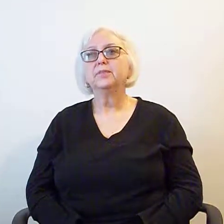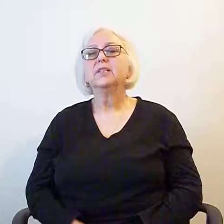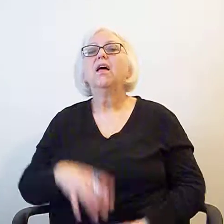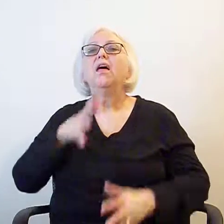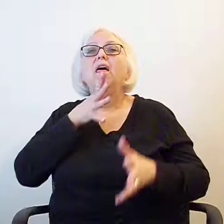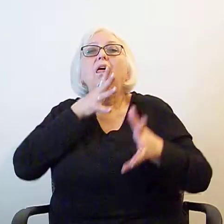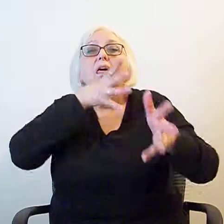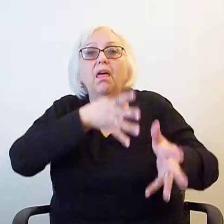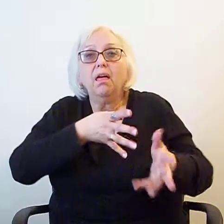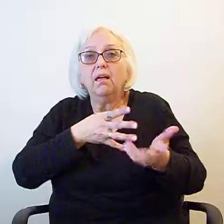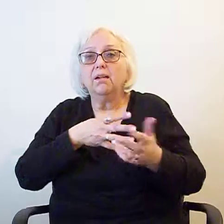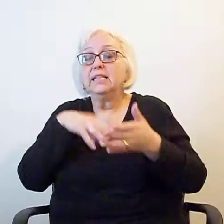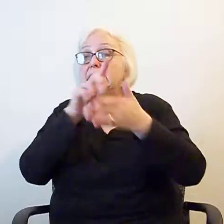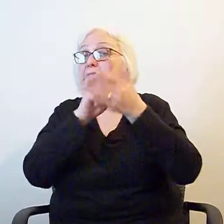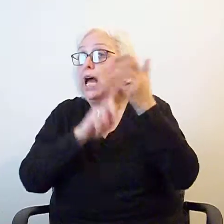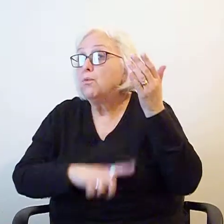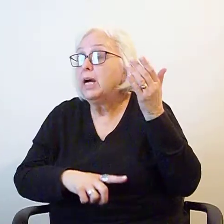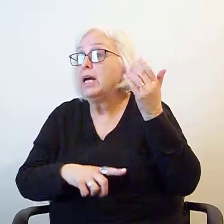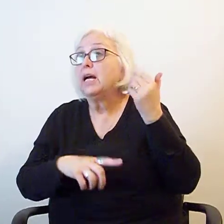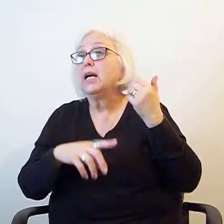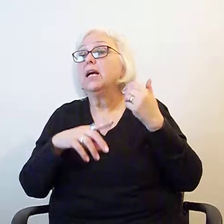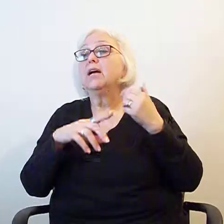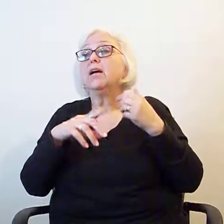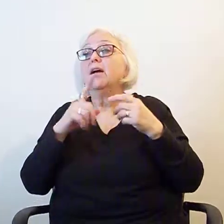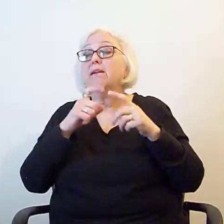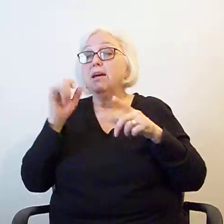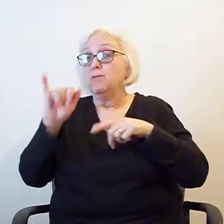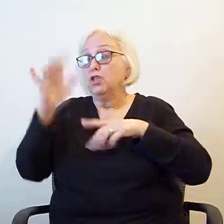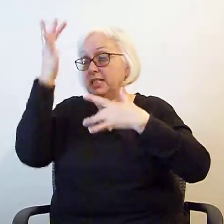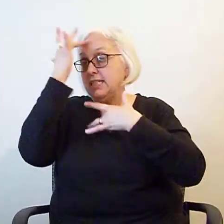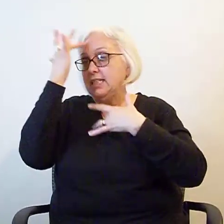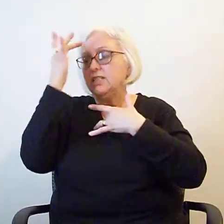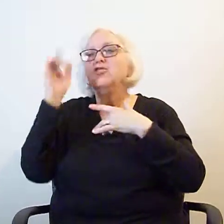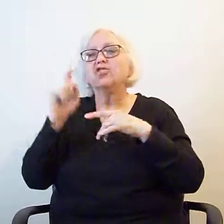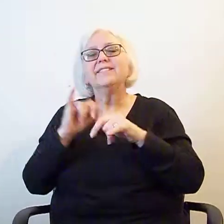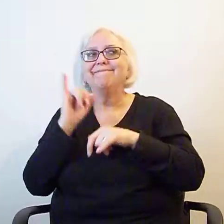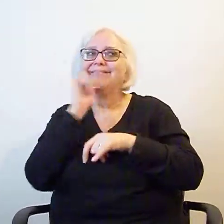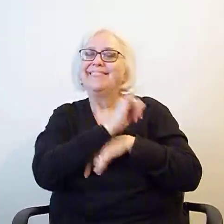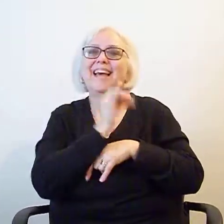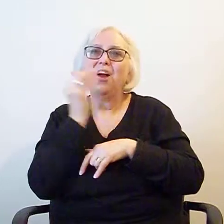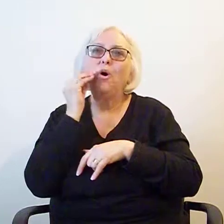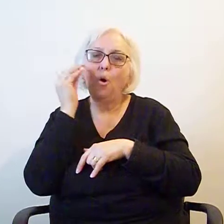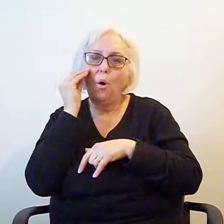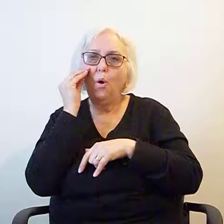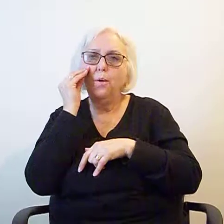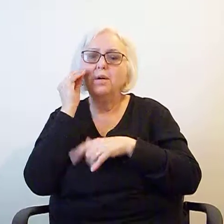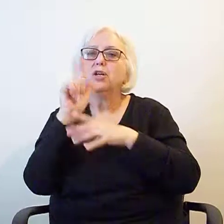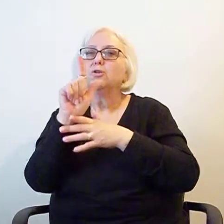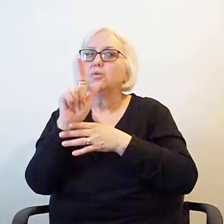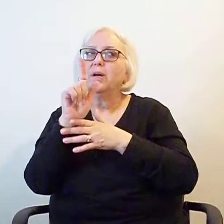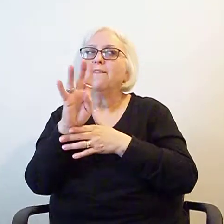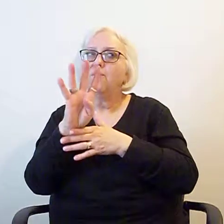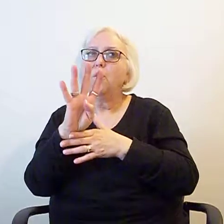vomiting, or diarrhea from a sickness, you should stay home a minimum of 24 hours after your last